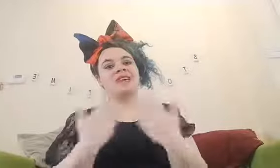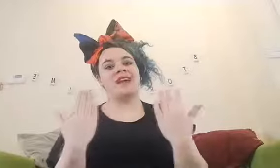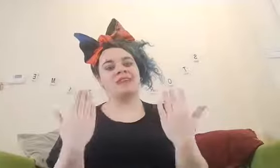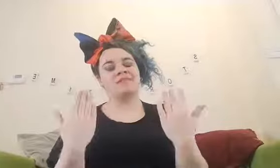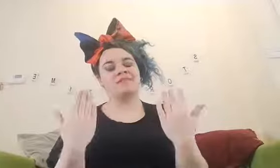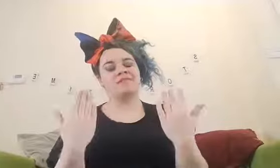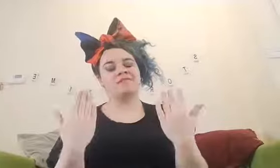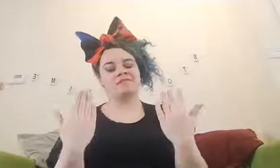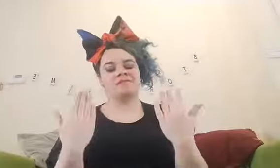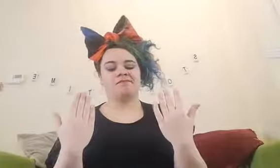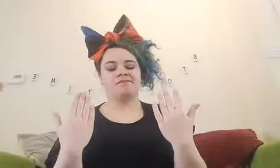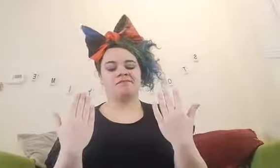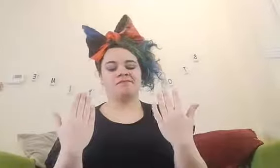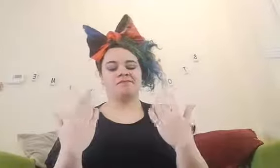day.